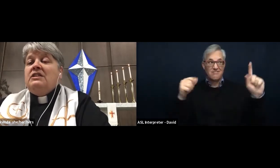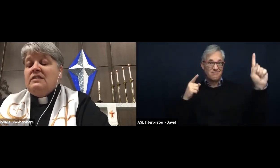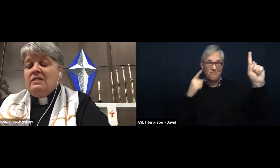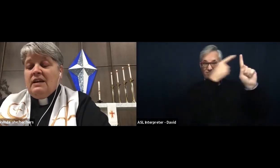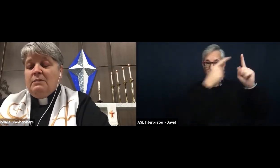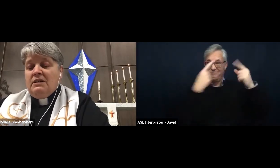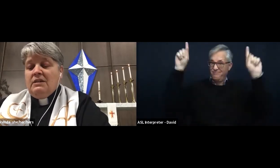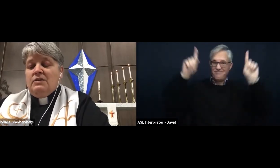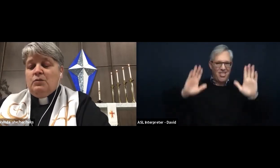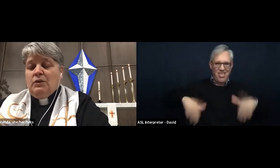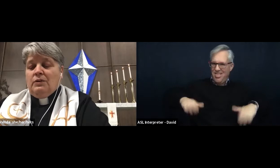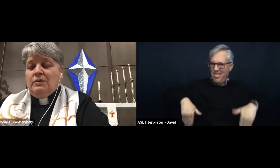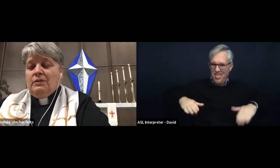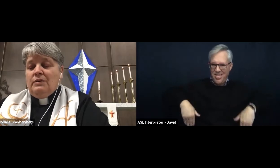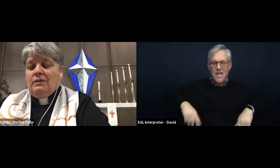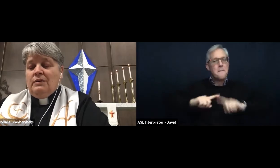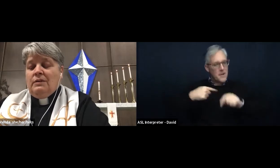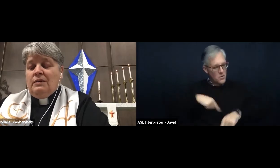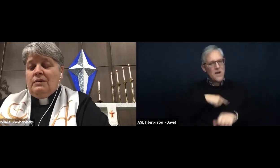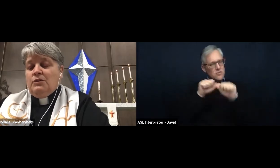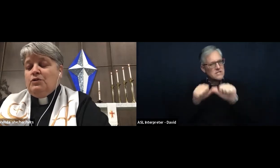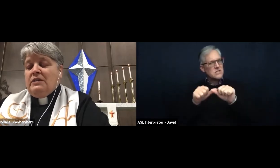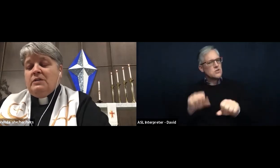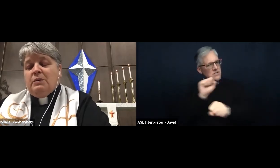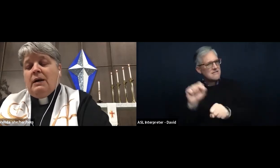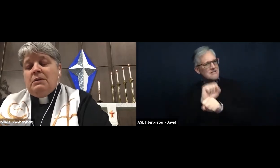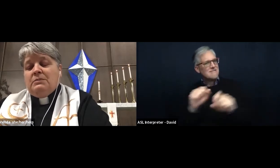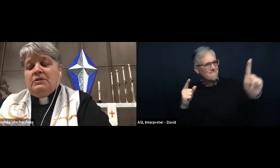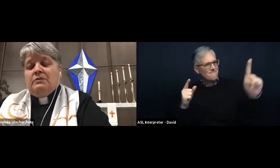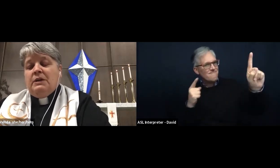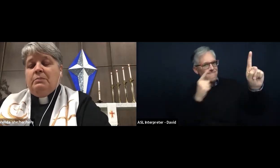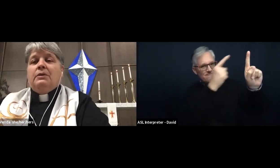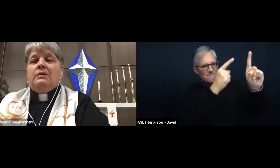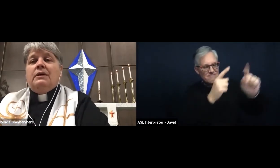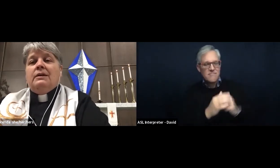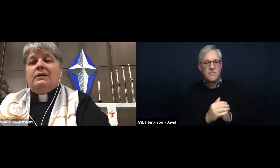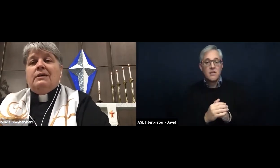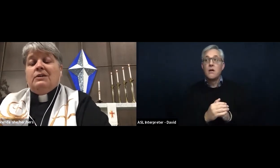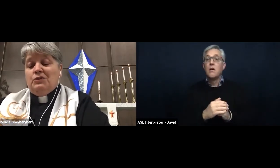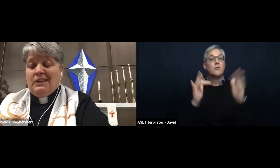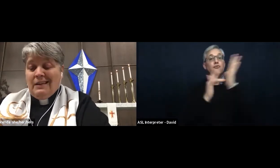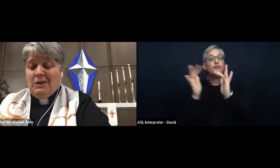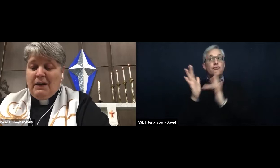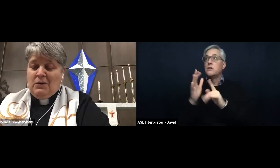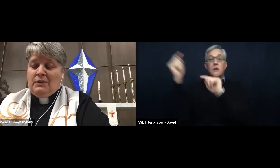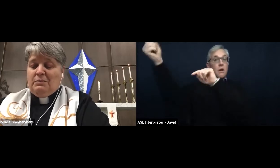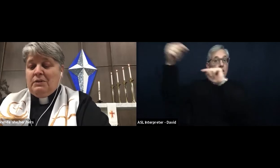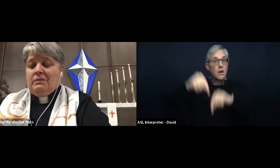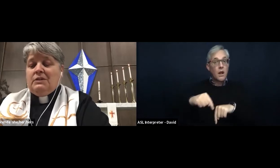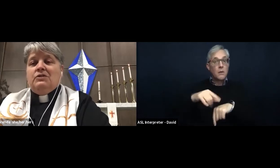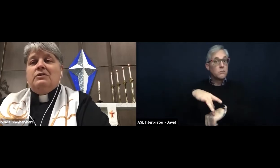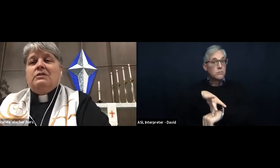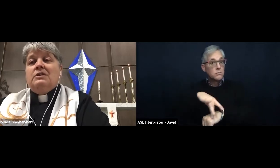Friends, Jesus came into this world to address the problems of people using their power